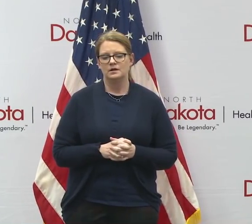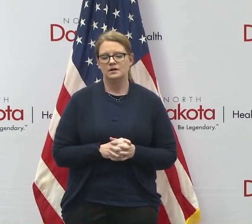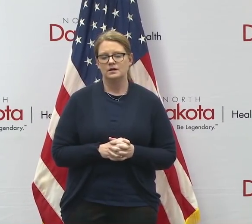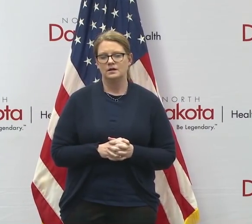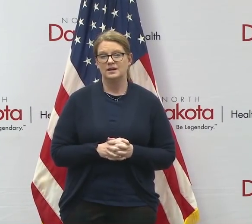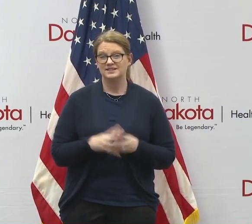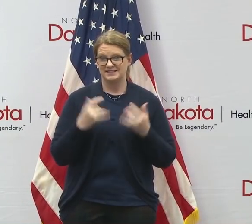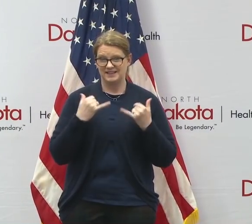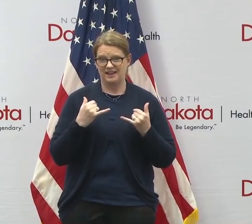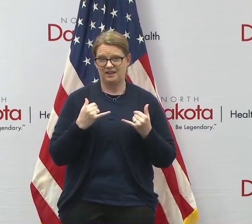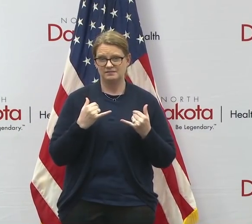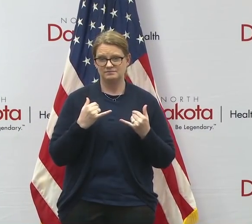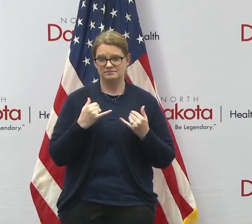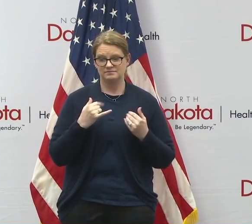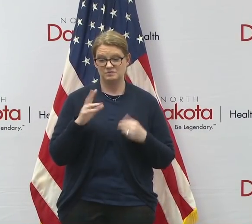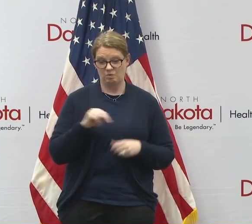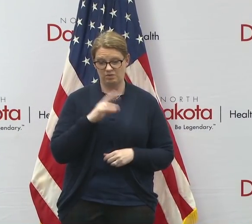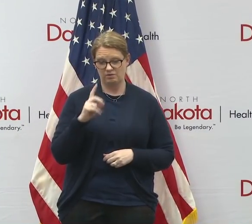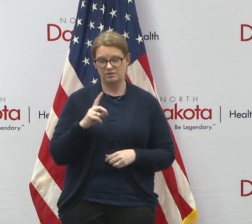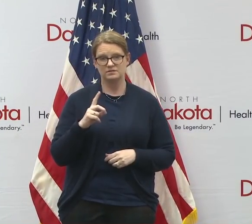Today is a sad day for North Dakota.